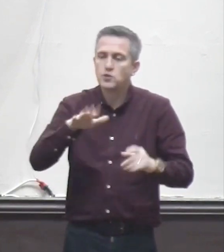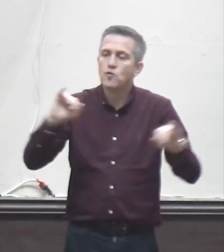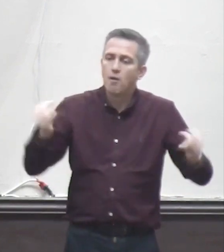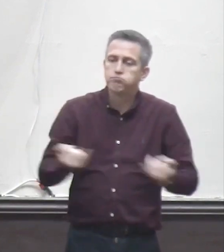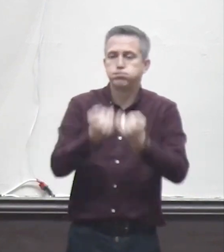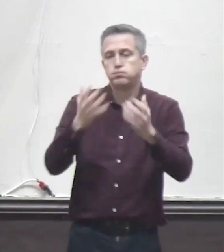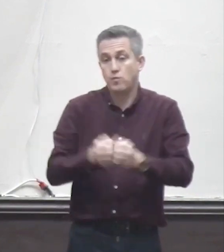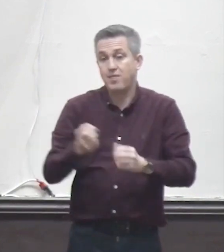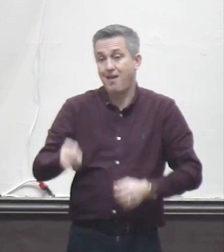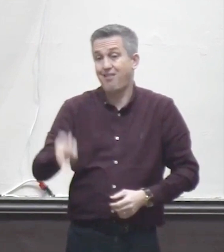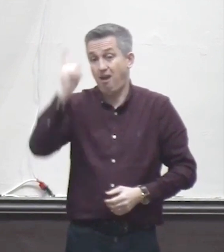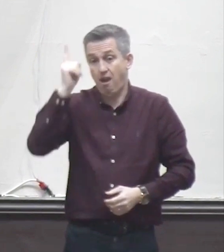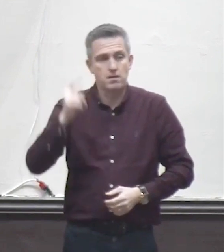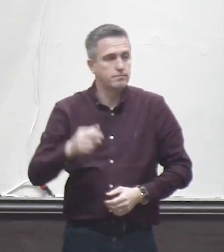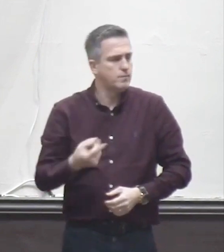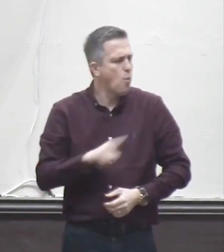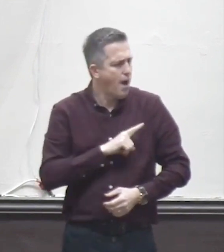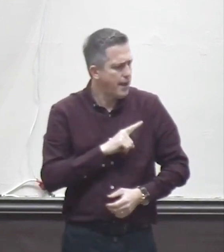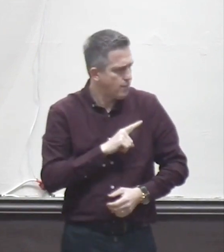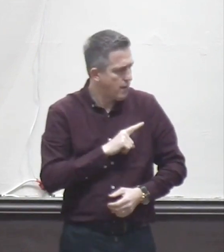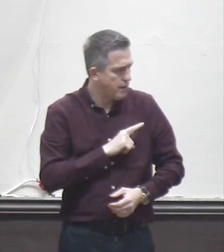with Allah. Why?